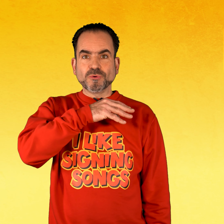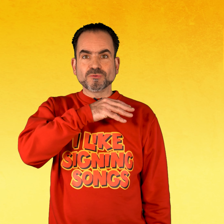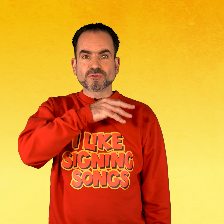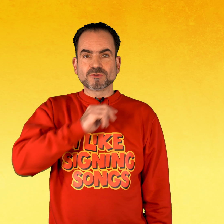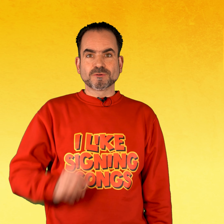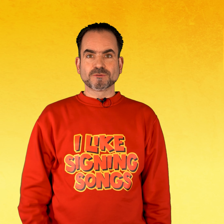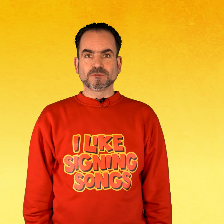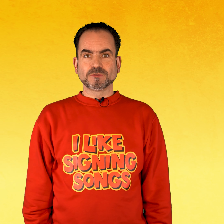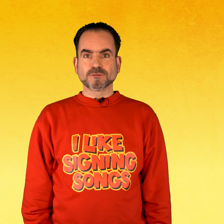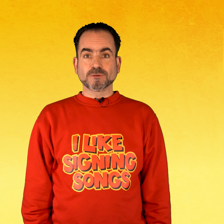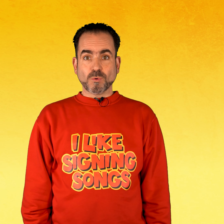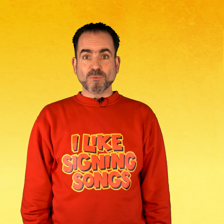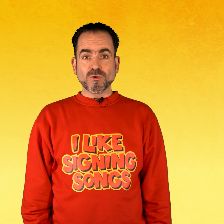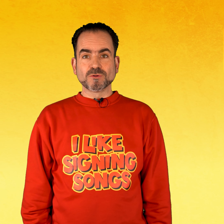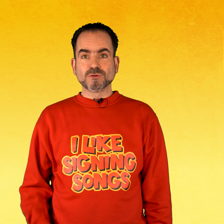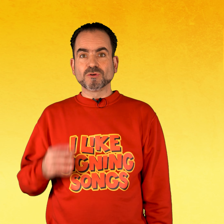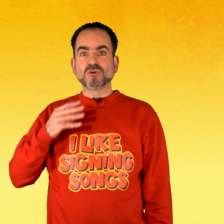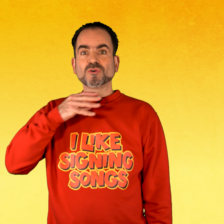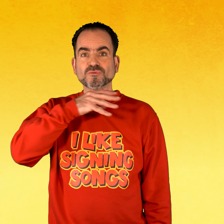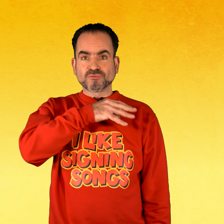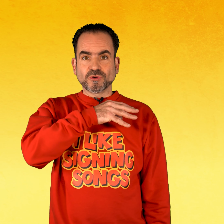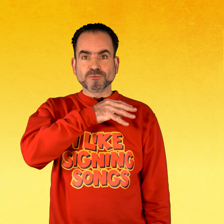Fruit. One more, fruit.